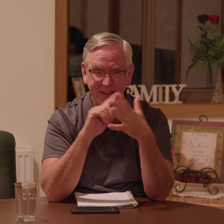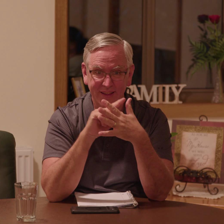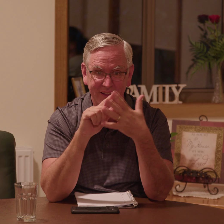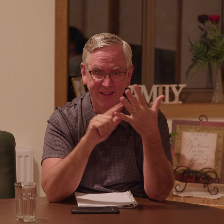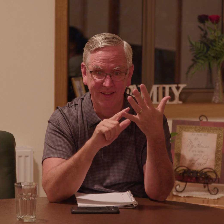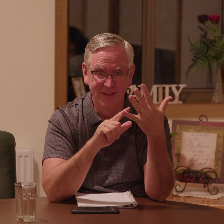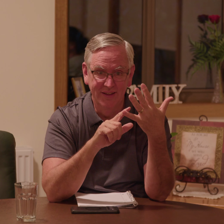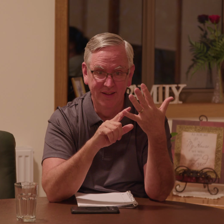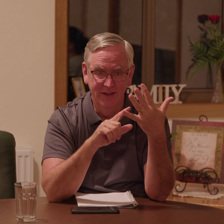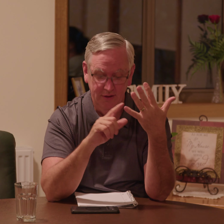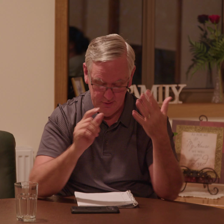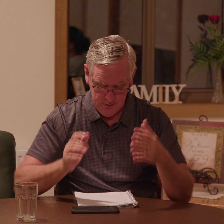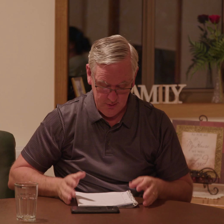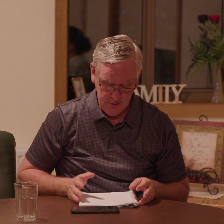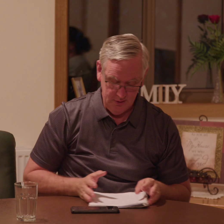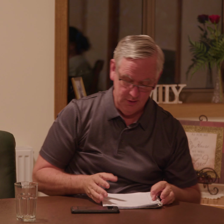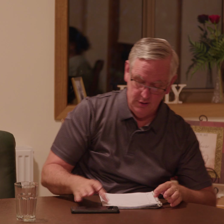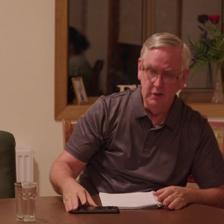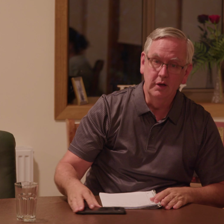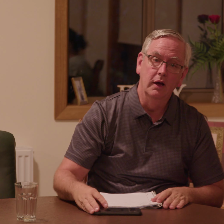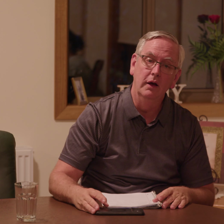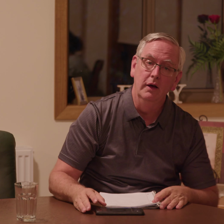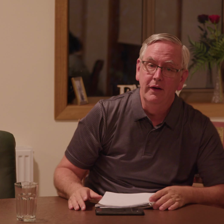This is really important.